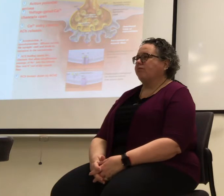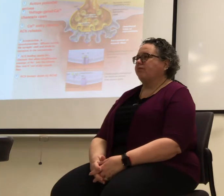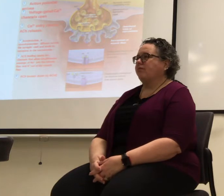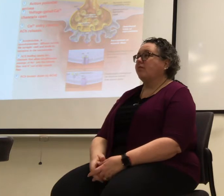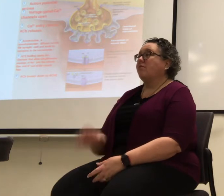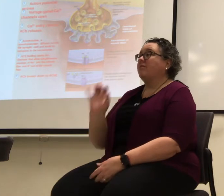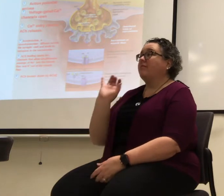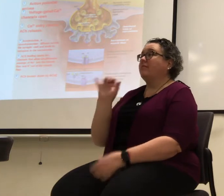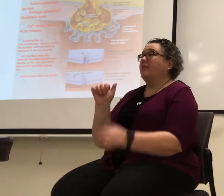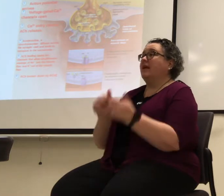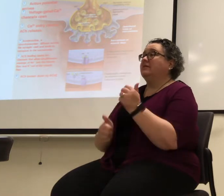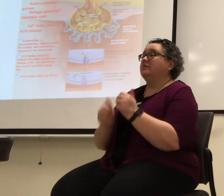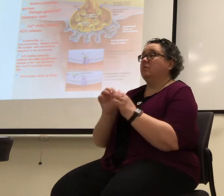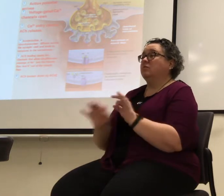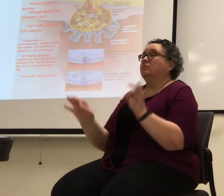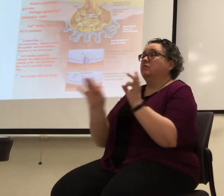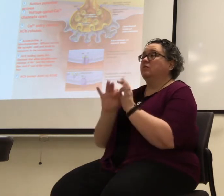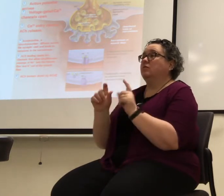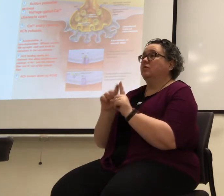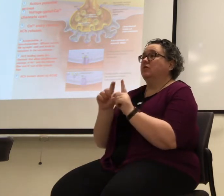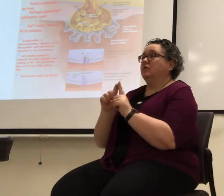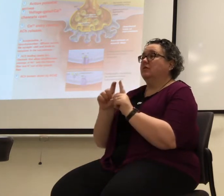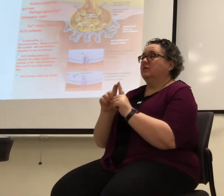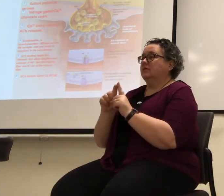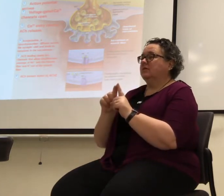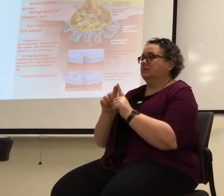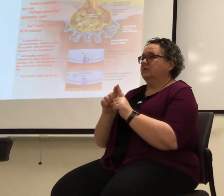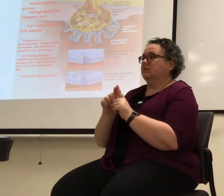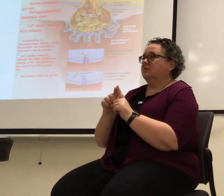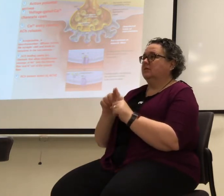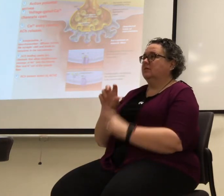That's the key word. Sodium influx depolarize.